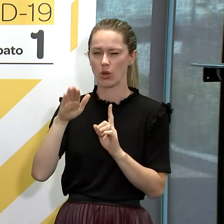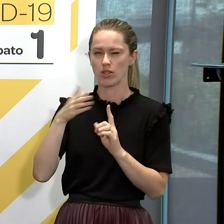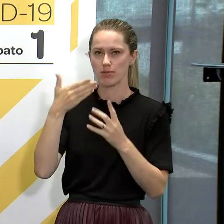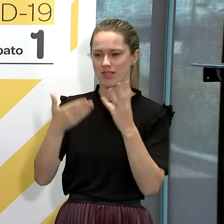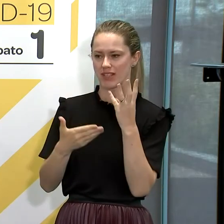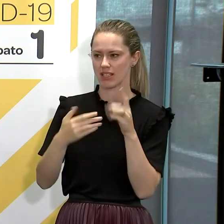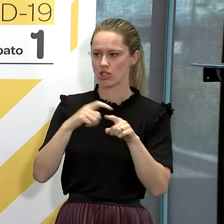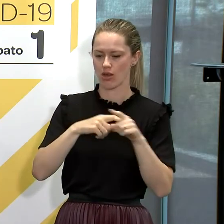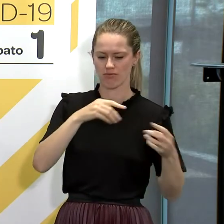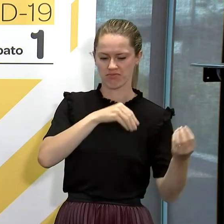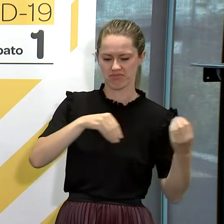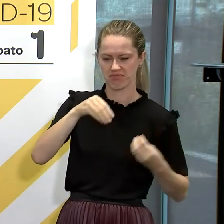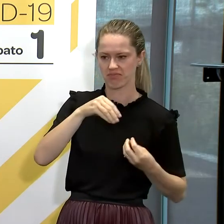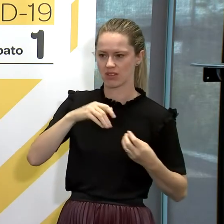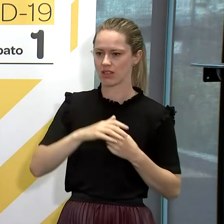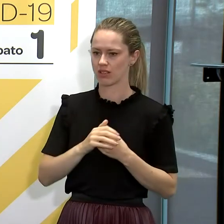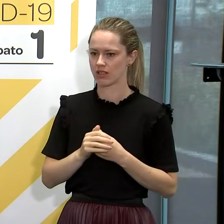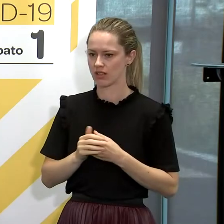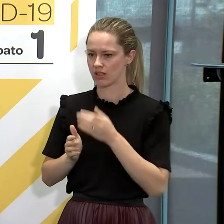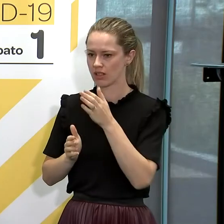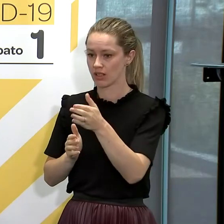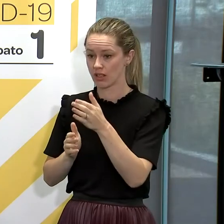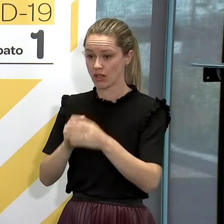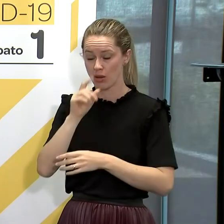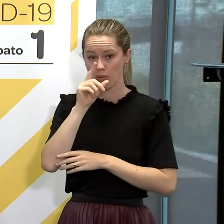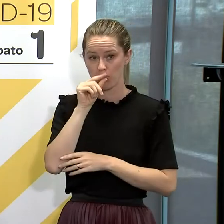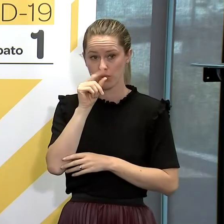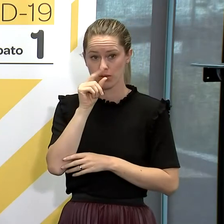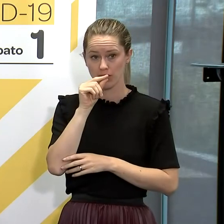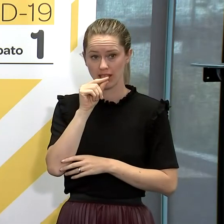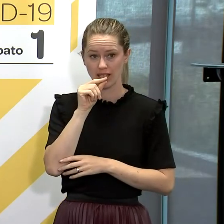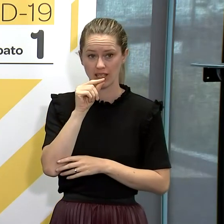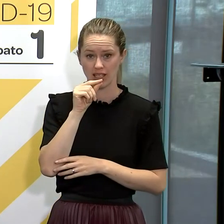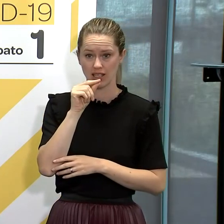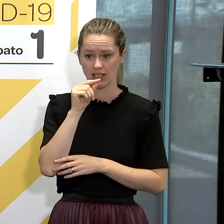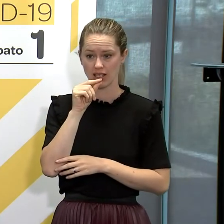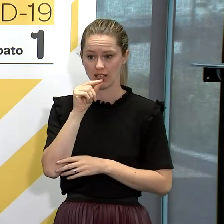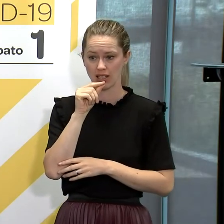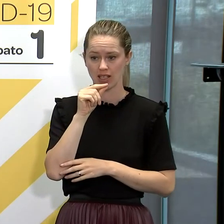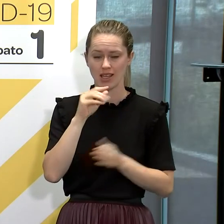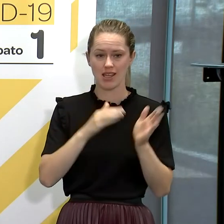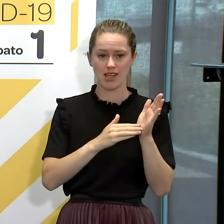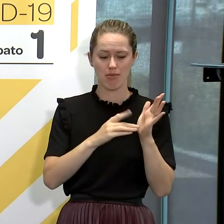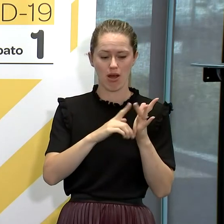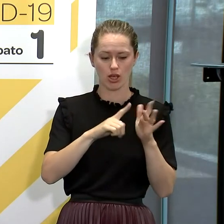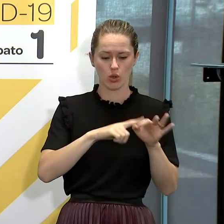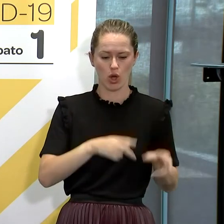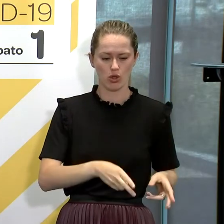specific timelines there. Okay. Yeah. Will you consider removing common areas from MIQ facilities?